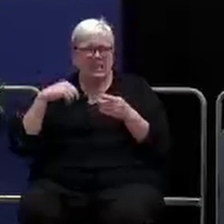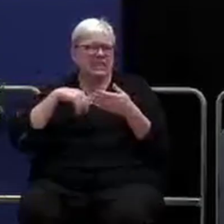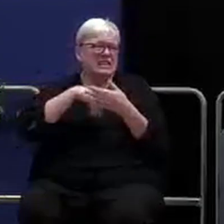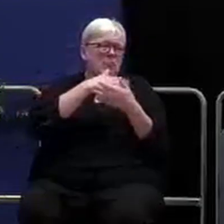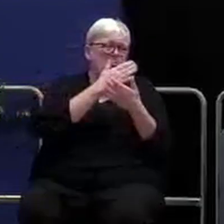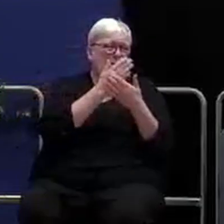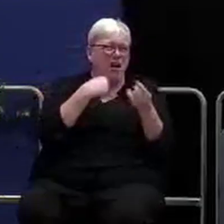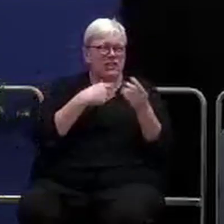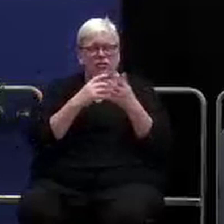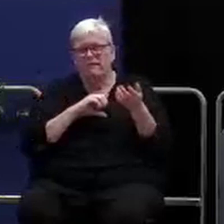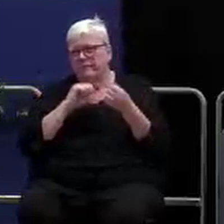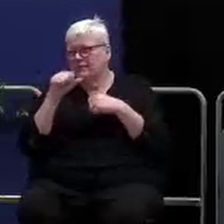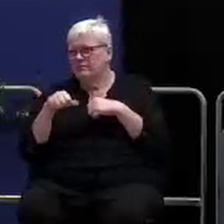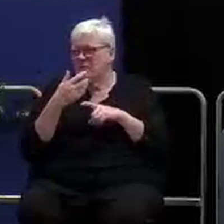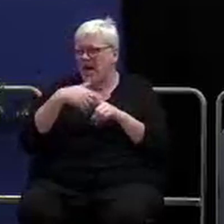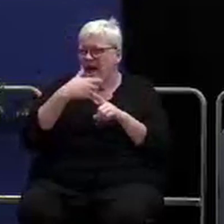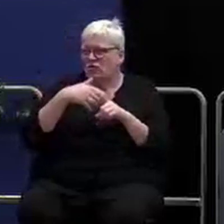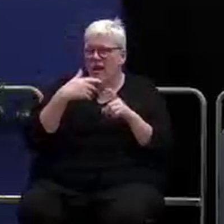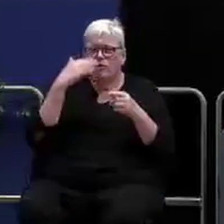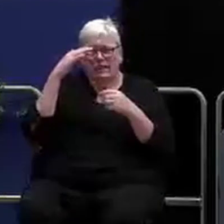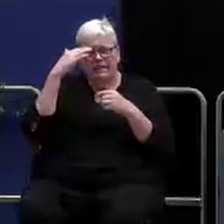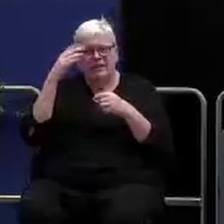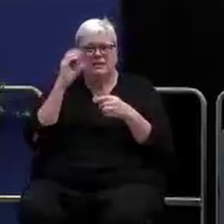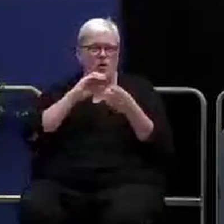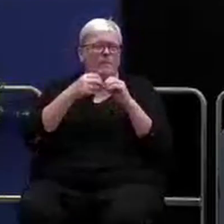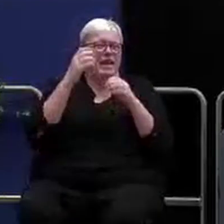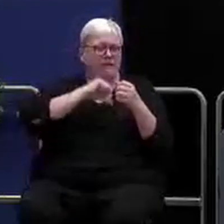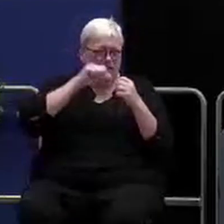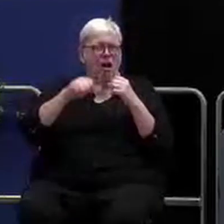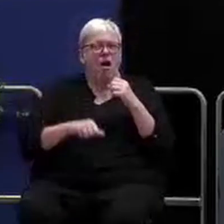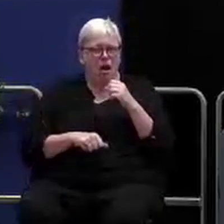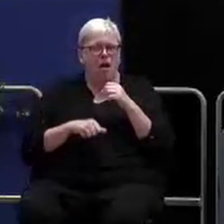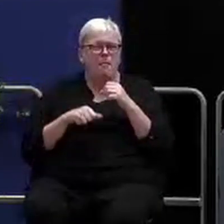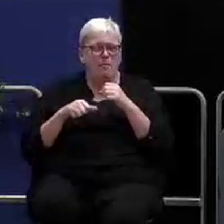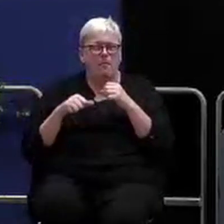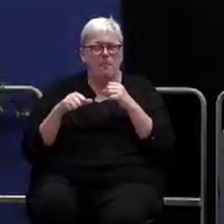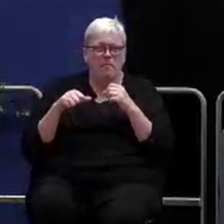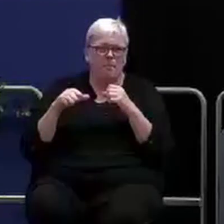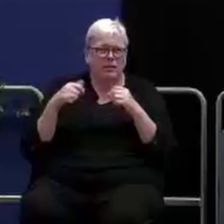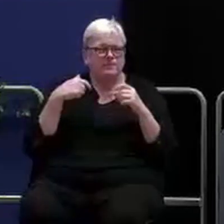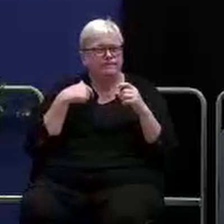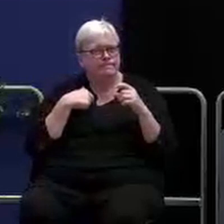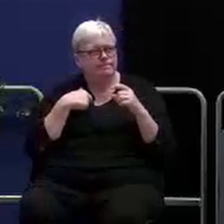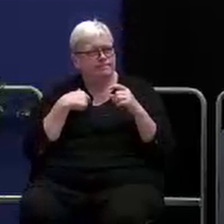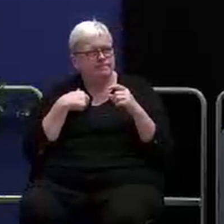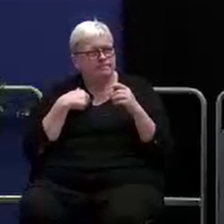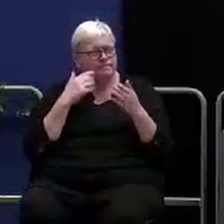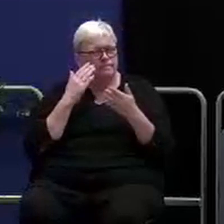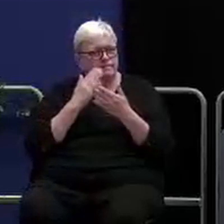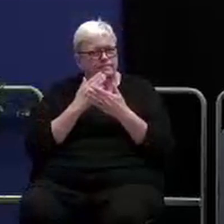of back to the land ethos. And this idea of we're going to make a farm wherever. So I was a